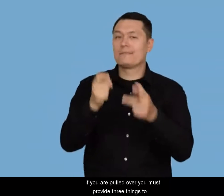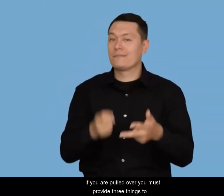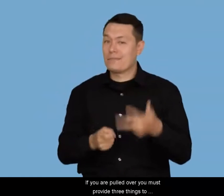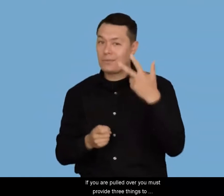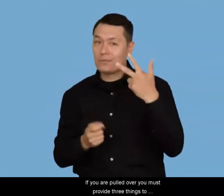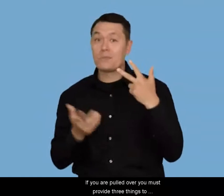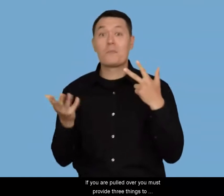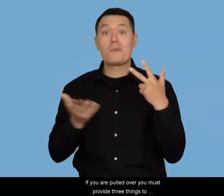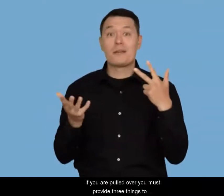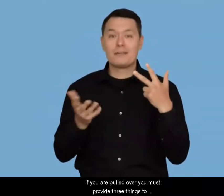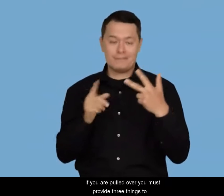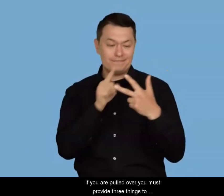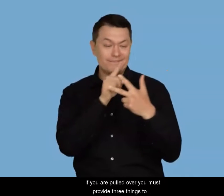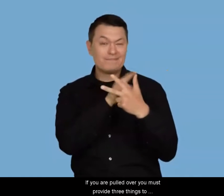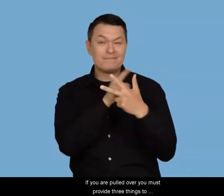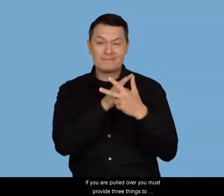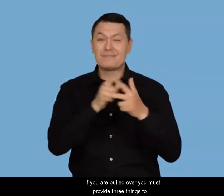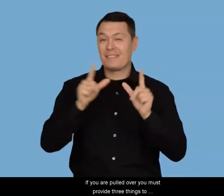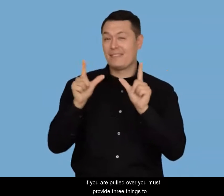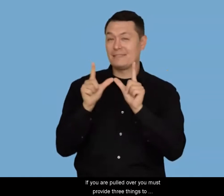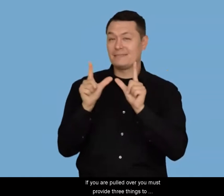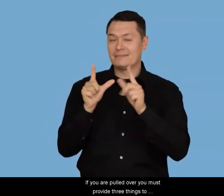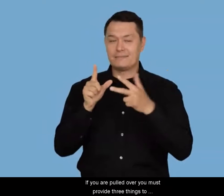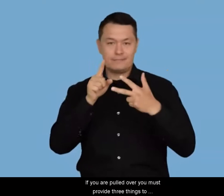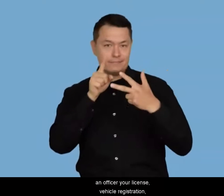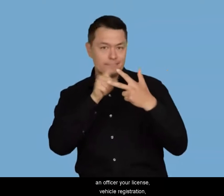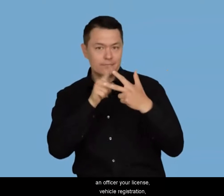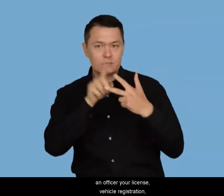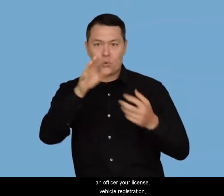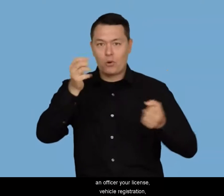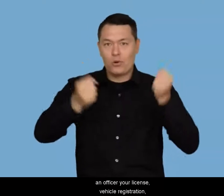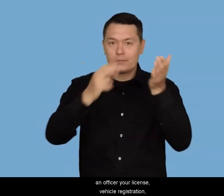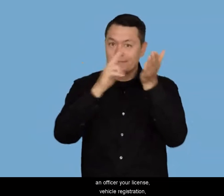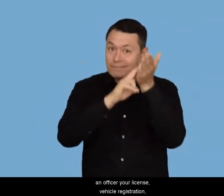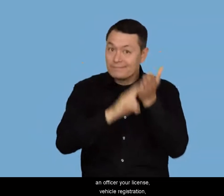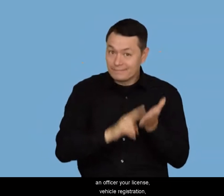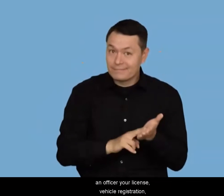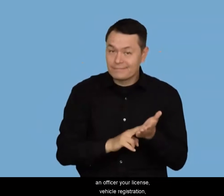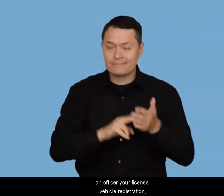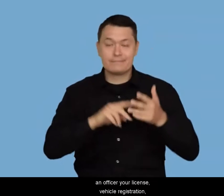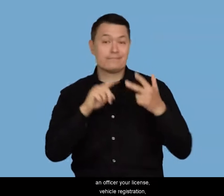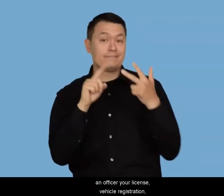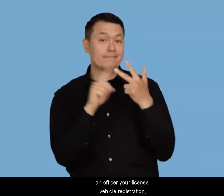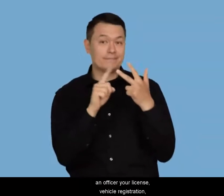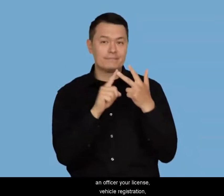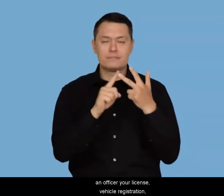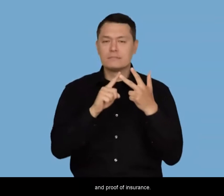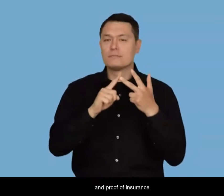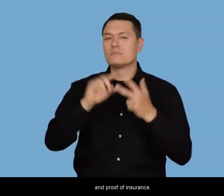If you are pulled over, you must provide 3 things to an officer: your license, vehicle registration, and